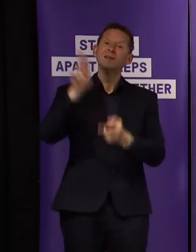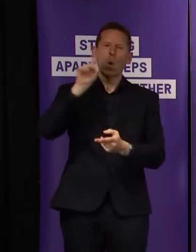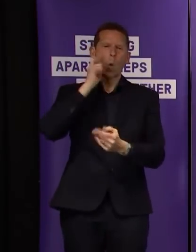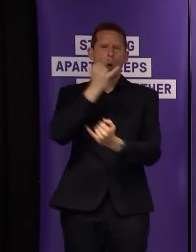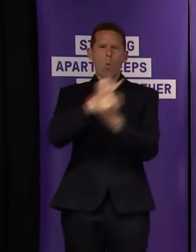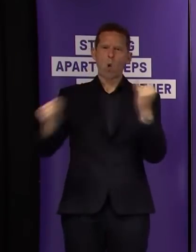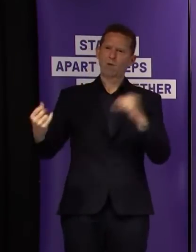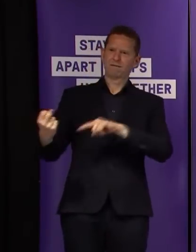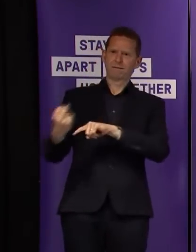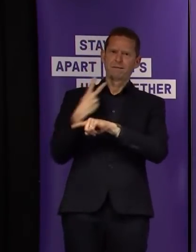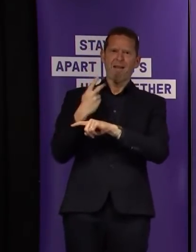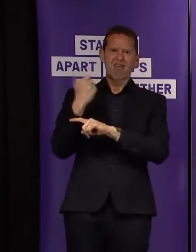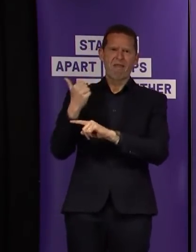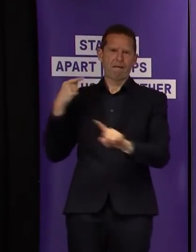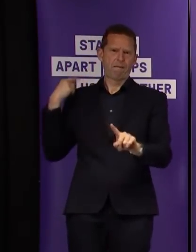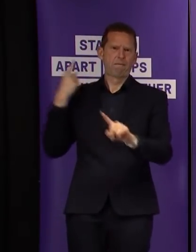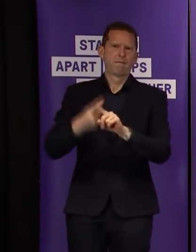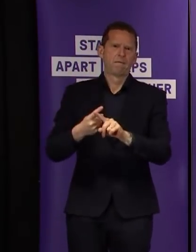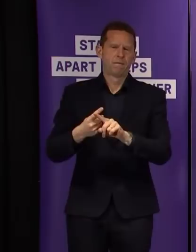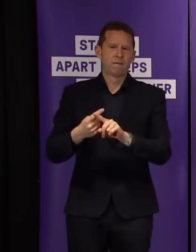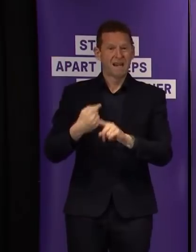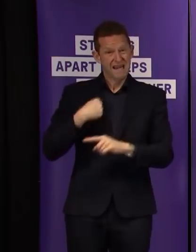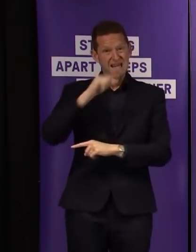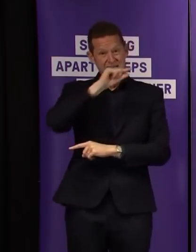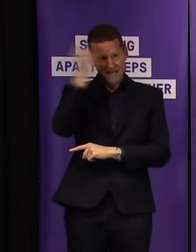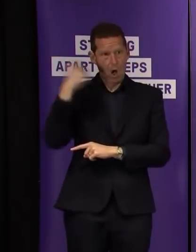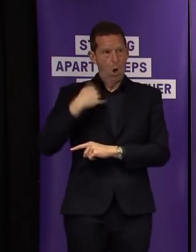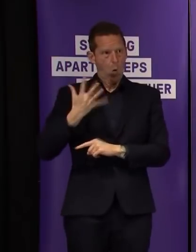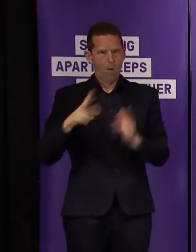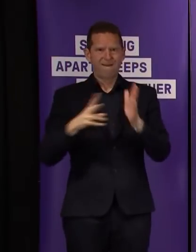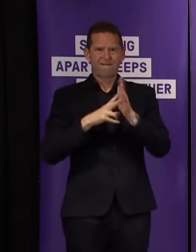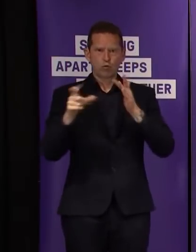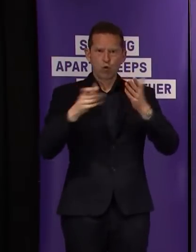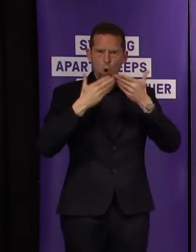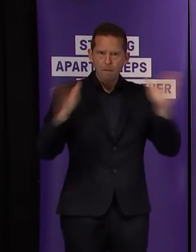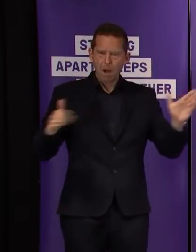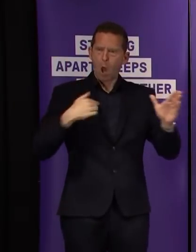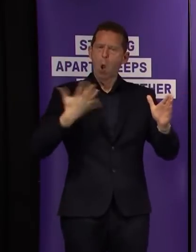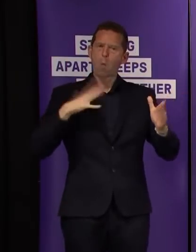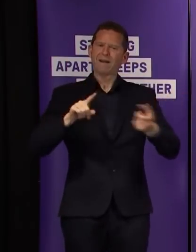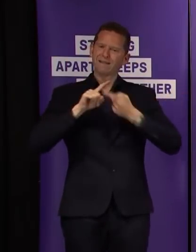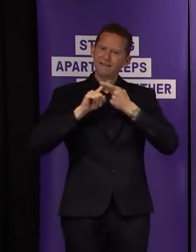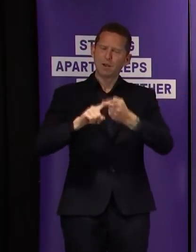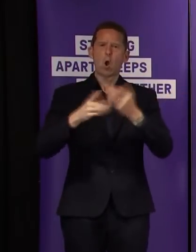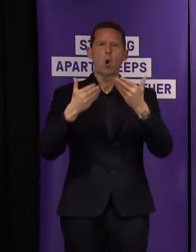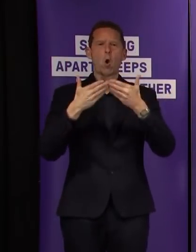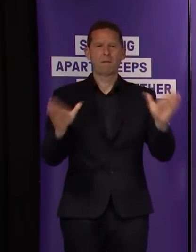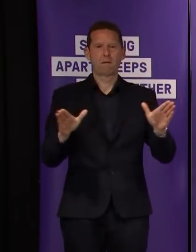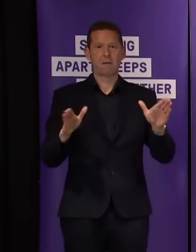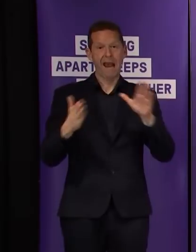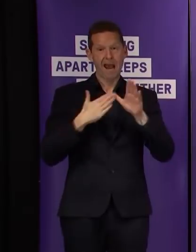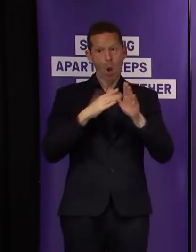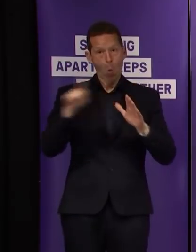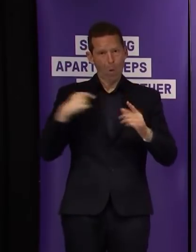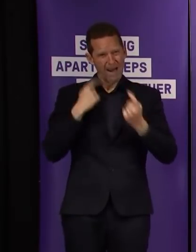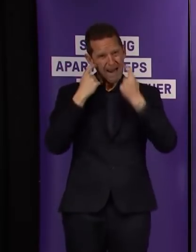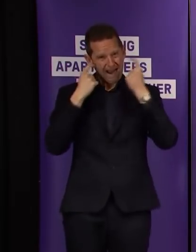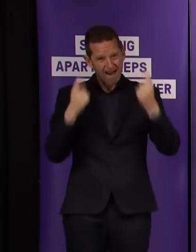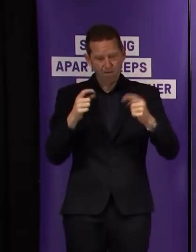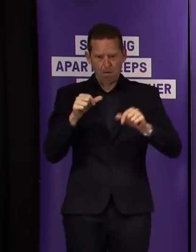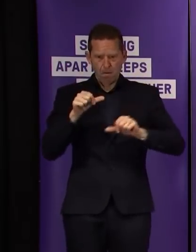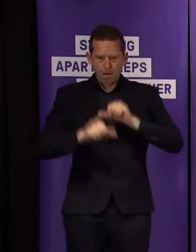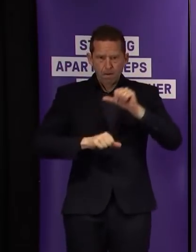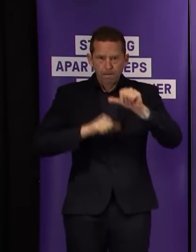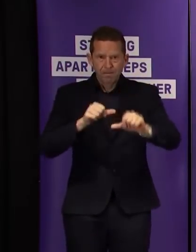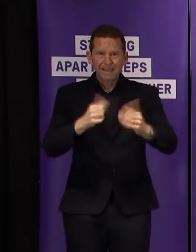has already done. I want to get the place open and I want to keep it open. And unless this is done safely